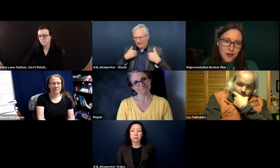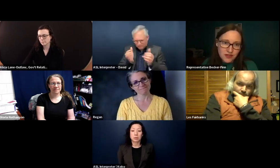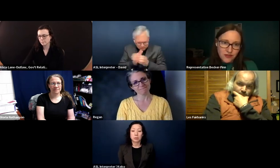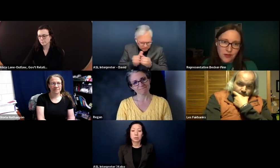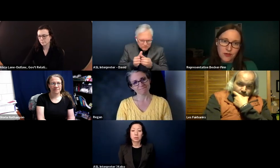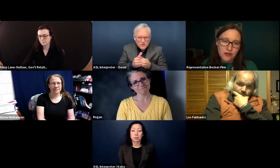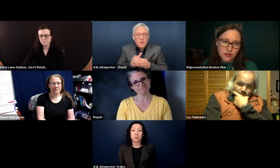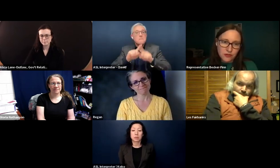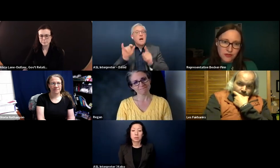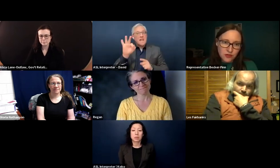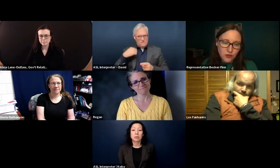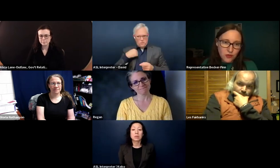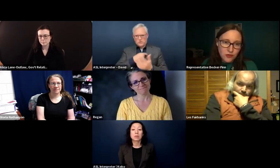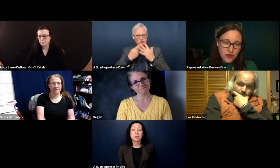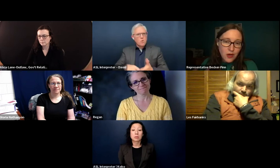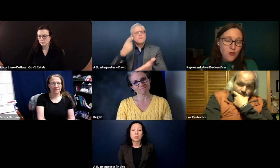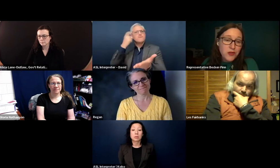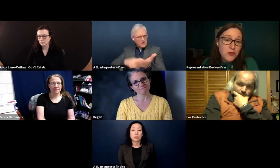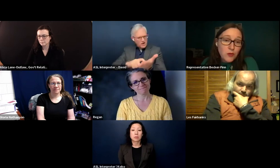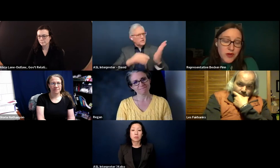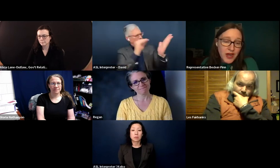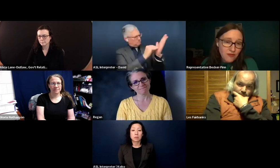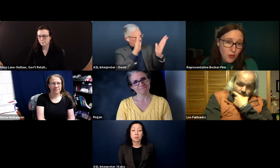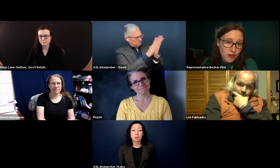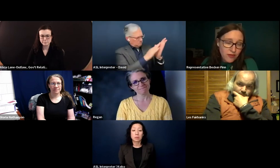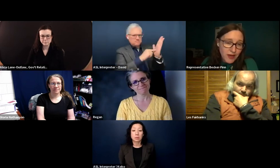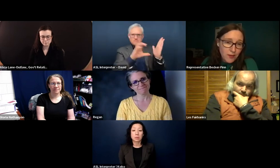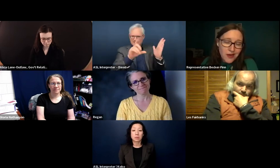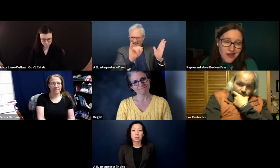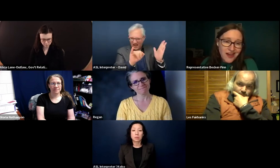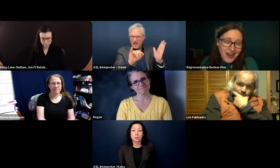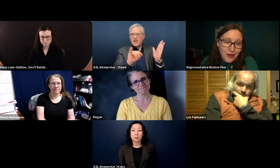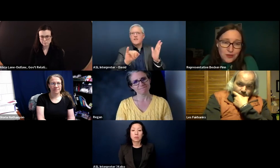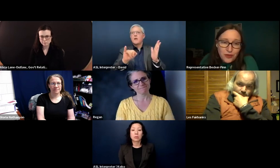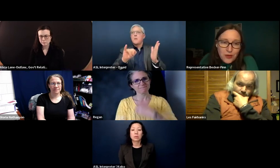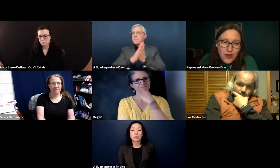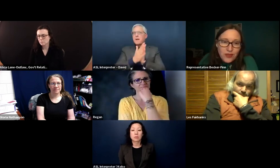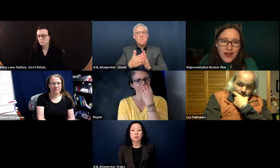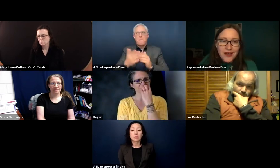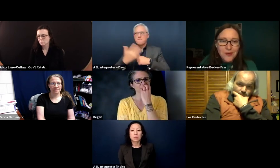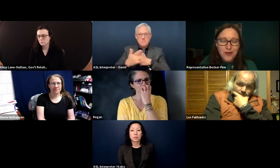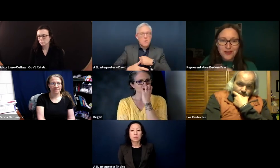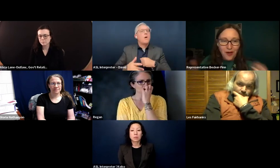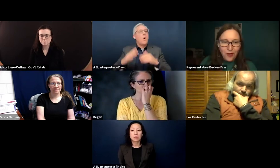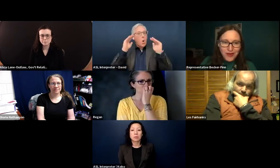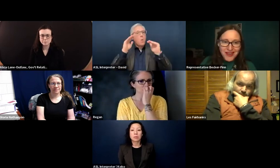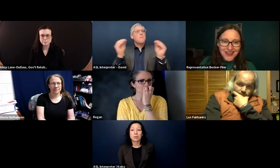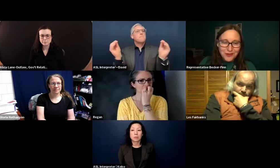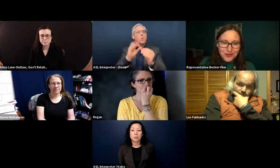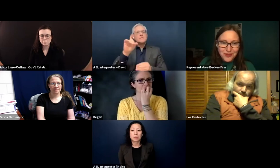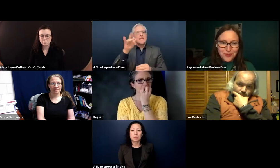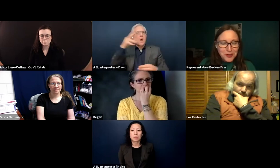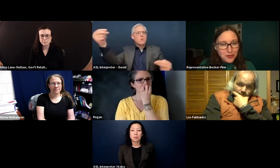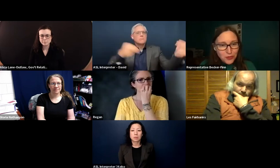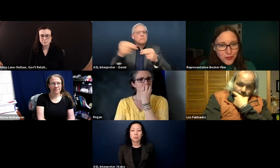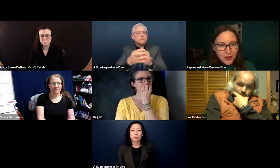that becomes available to students in schools, hopefully we would have more of them. I also think with us all being